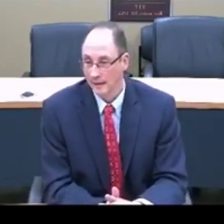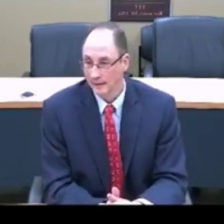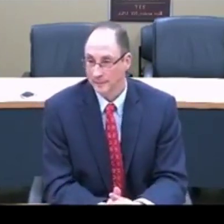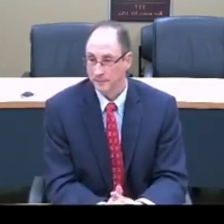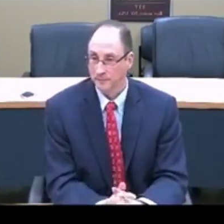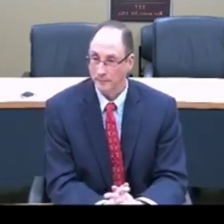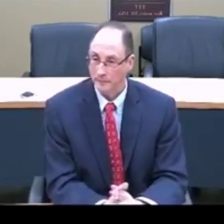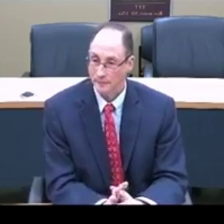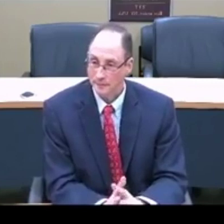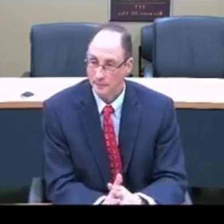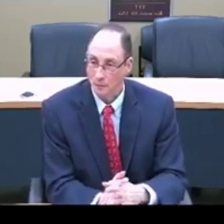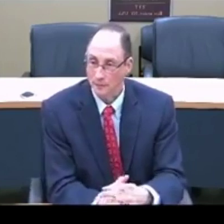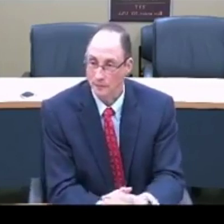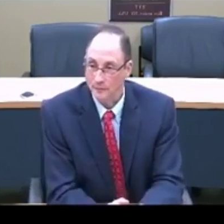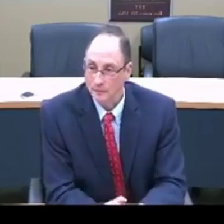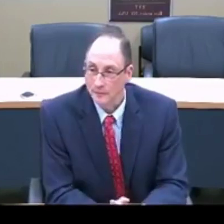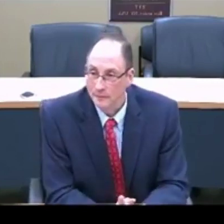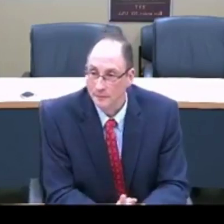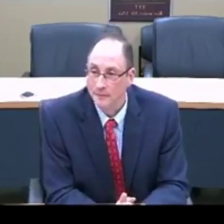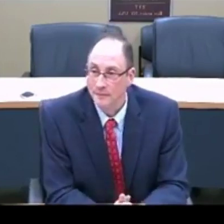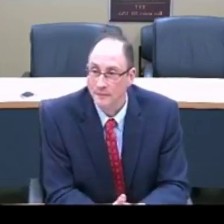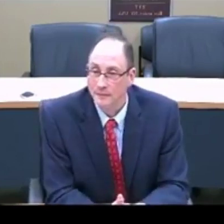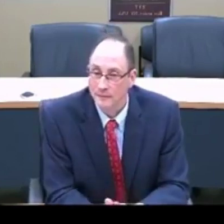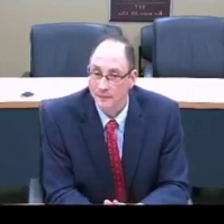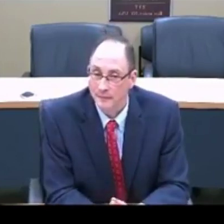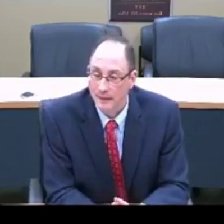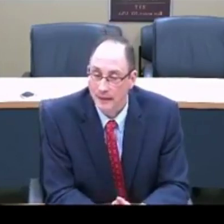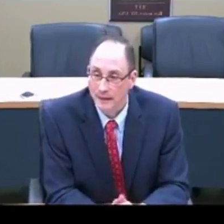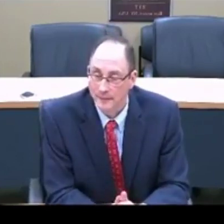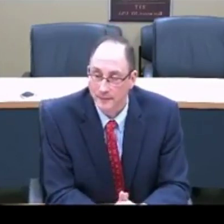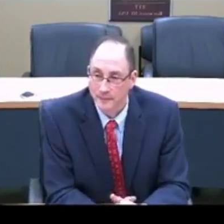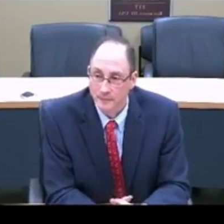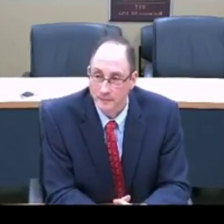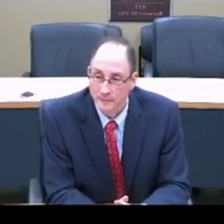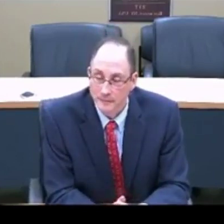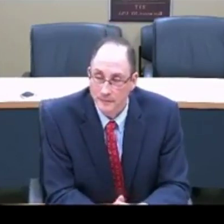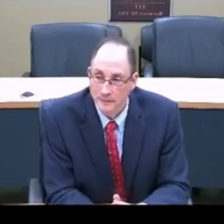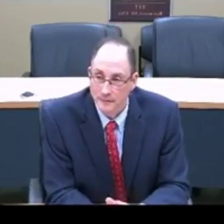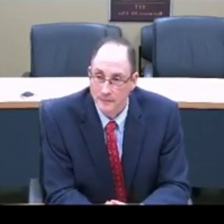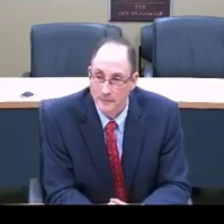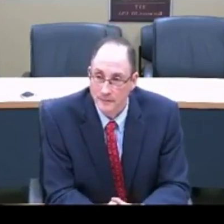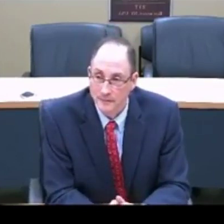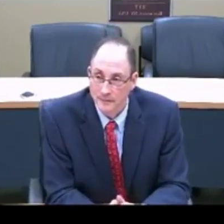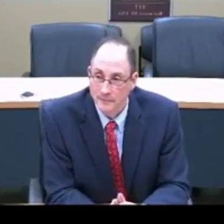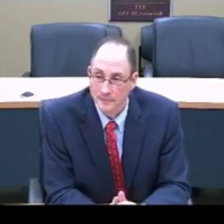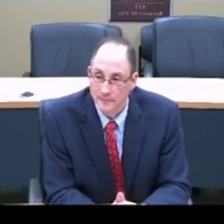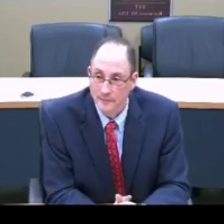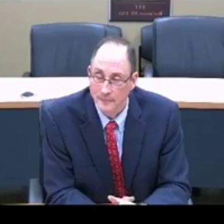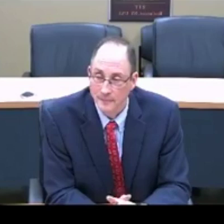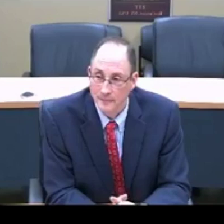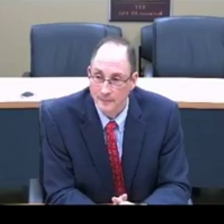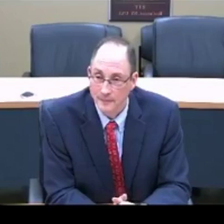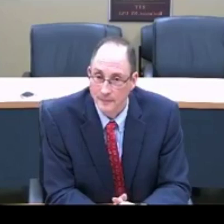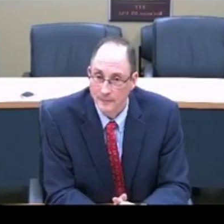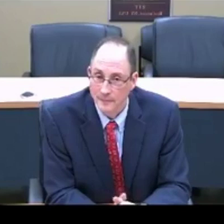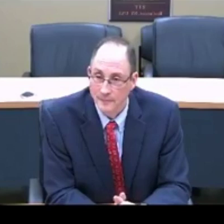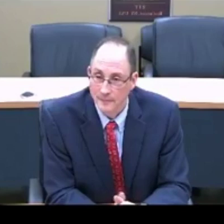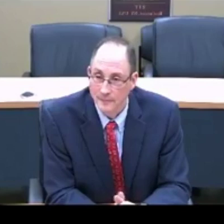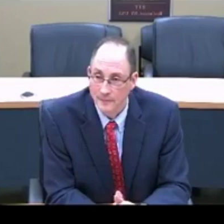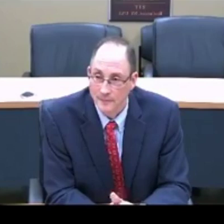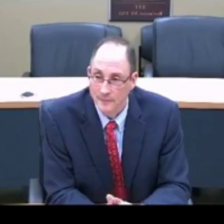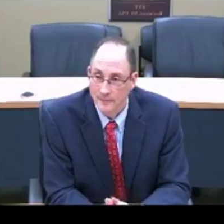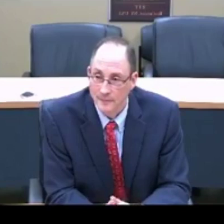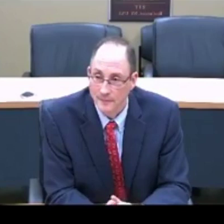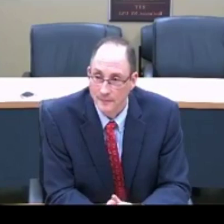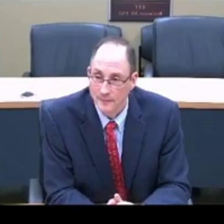because I, it is important that the community speak for themselves. I don't think I, I mean, my